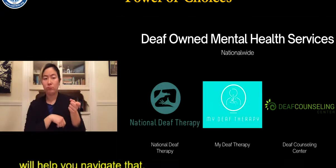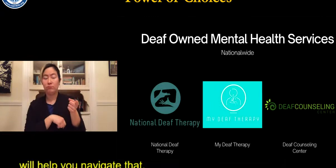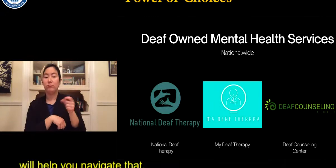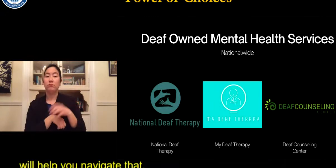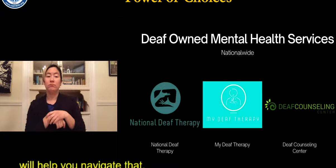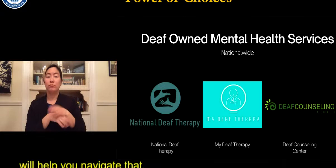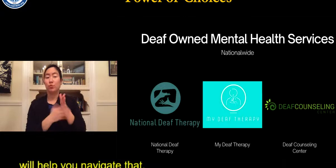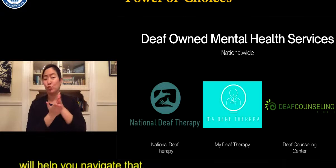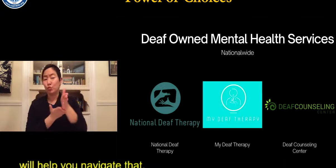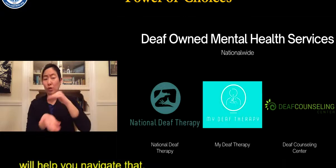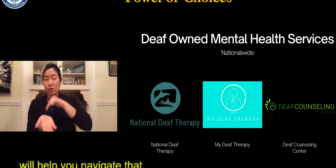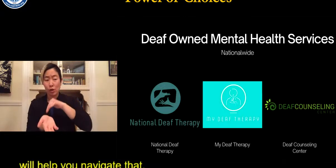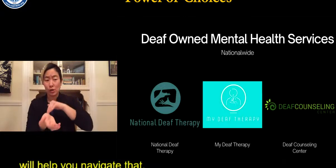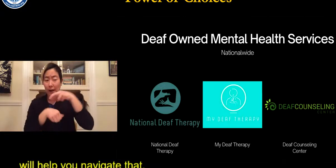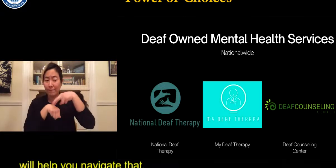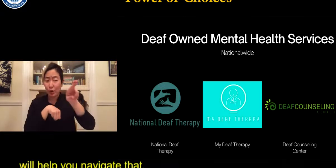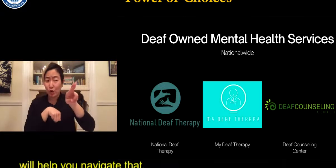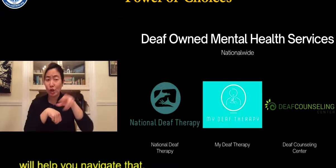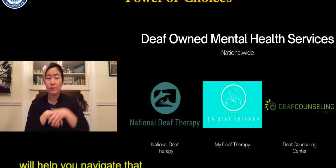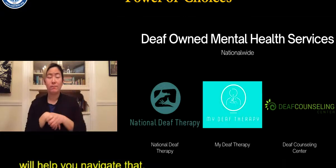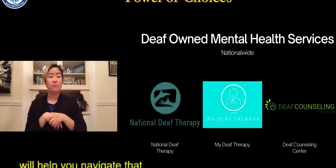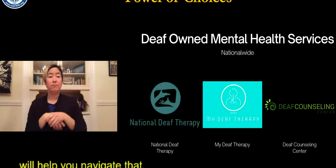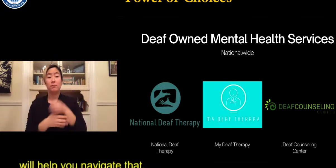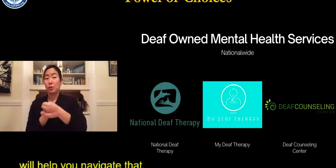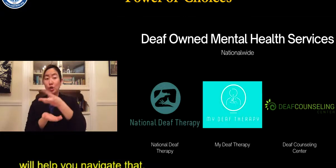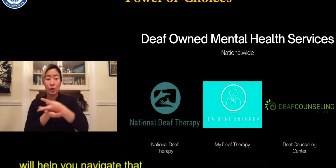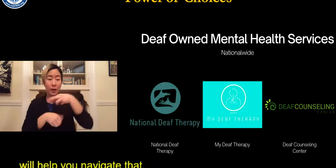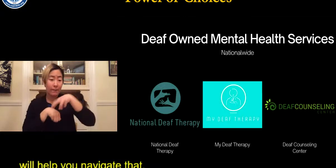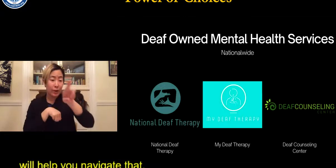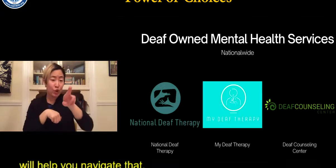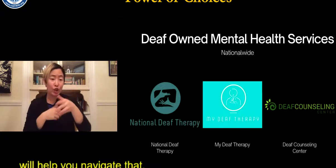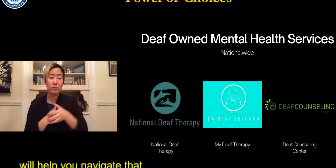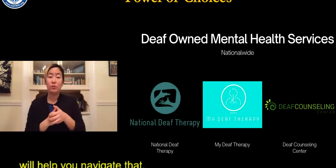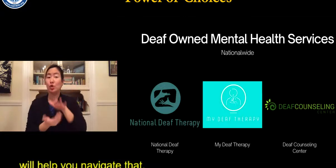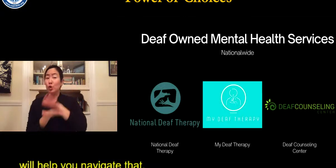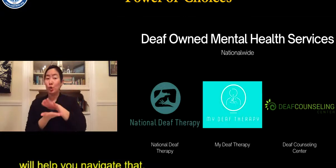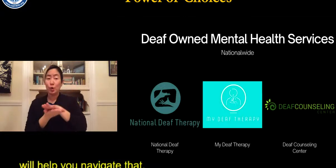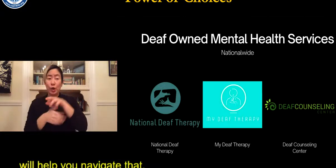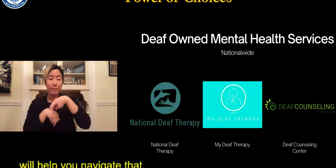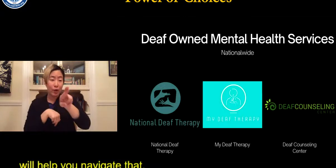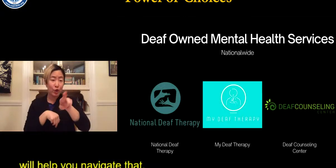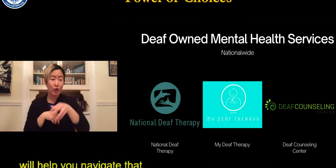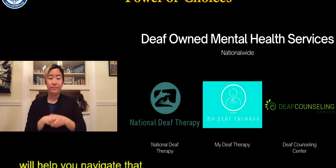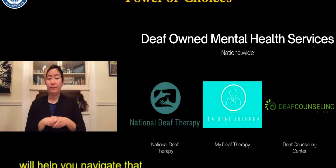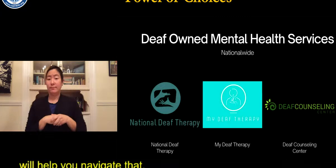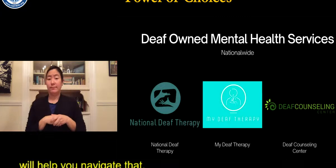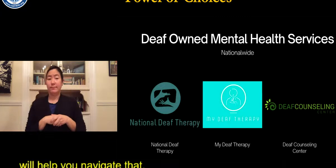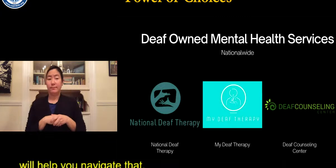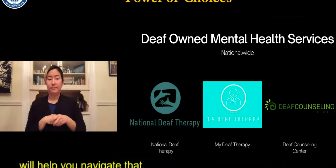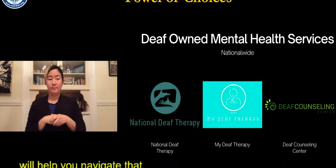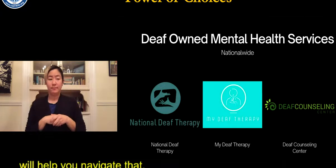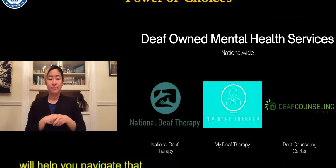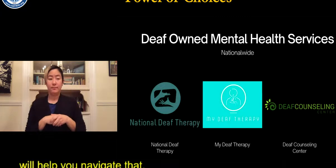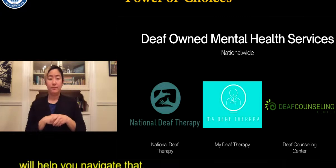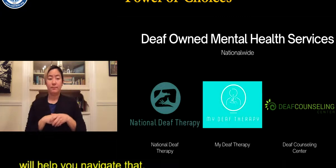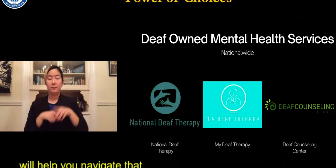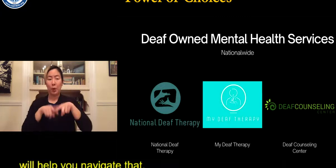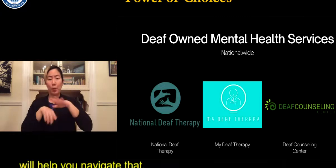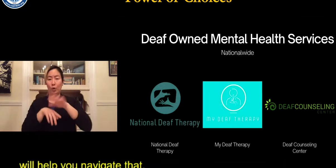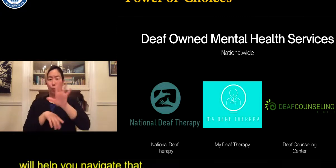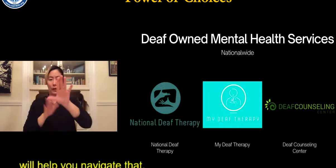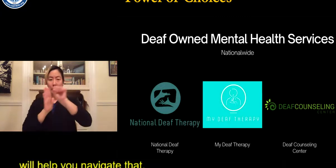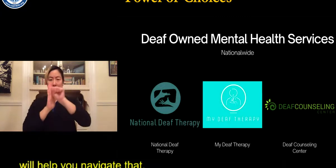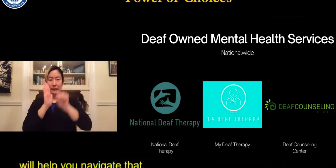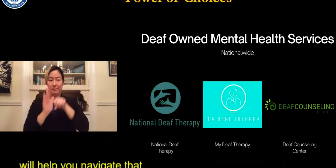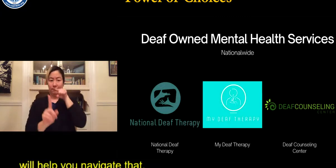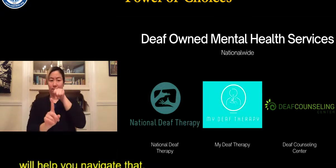You can also find a private practice therapist that you can meet with. You can ask your doctor for a referral. You can